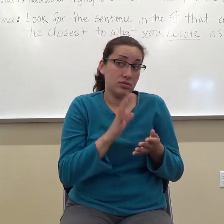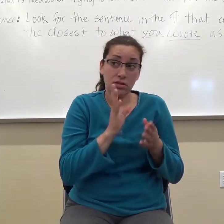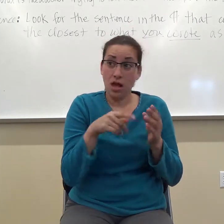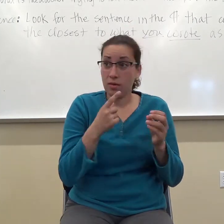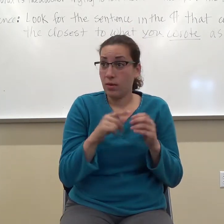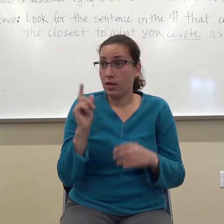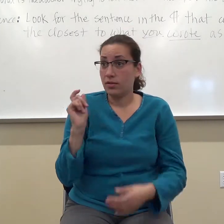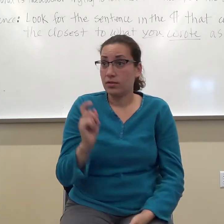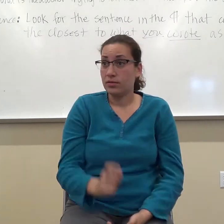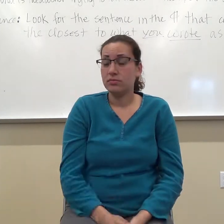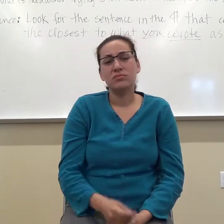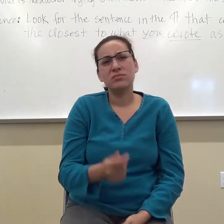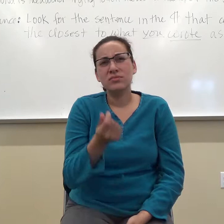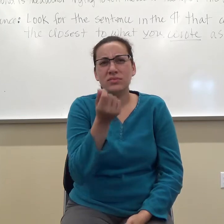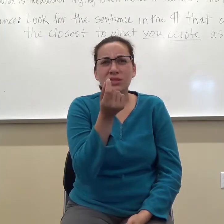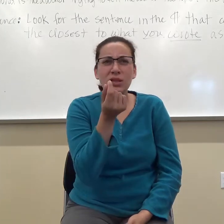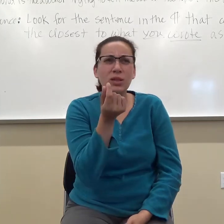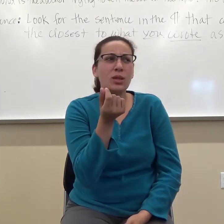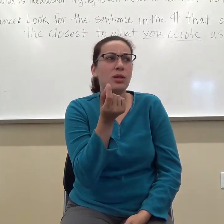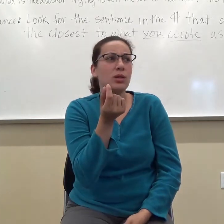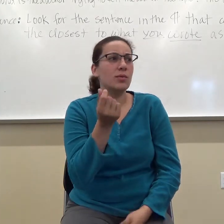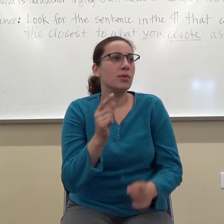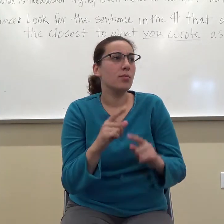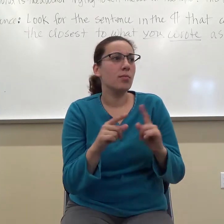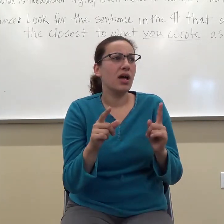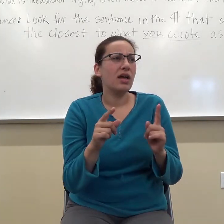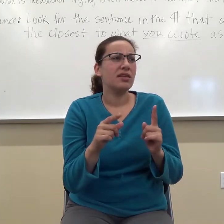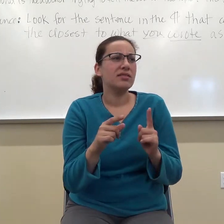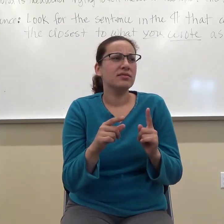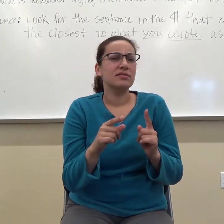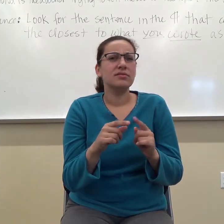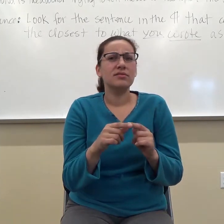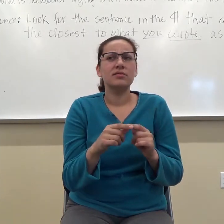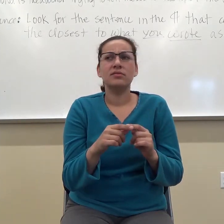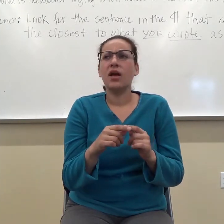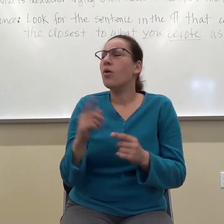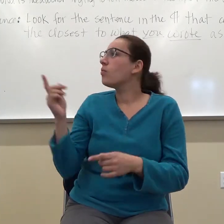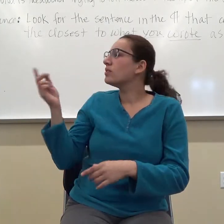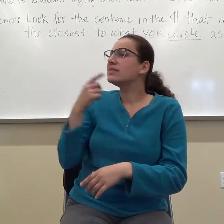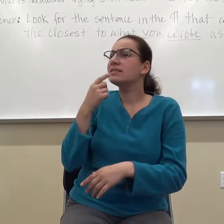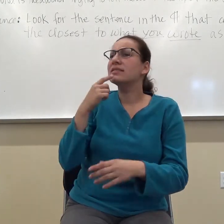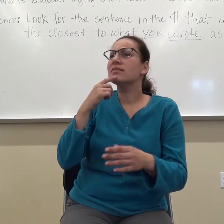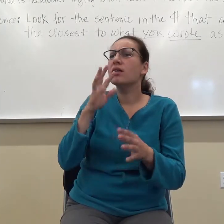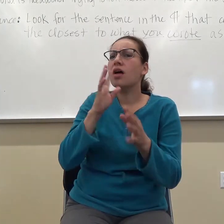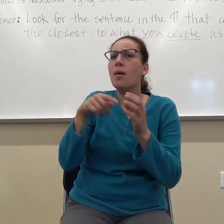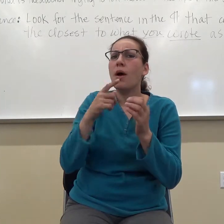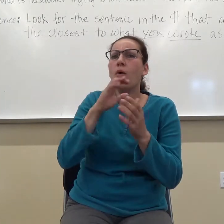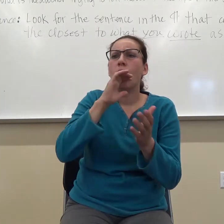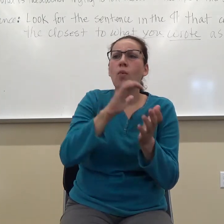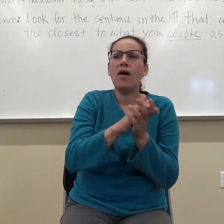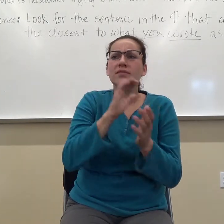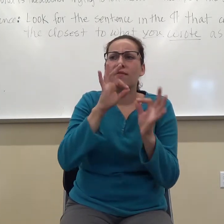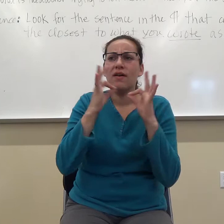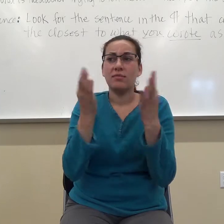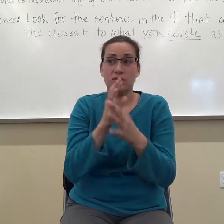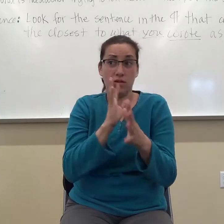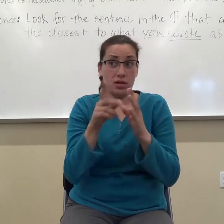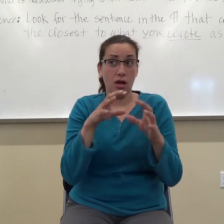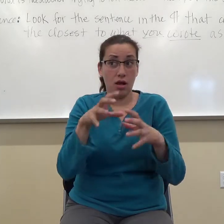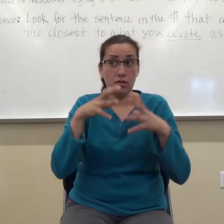A little bit, except what does it say about wives and families? Do they talk a lot about them? No. Okay,